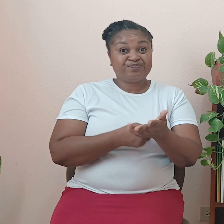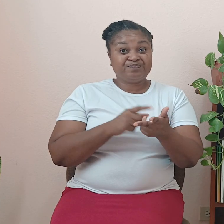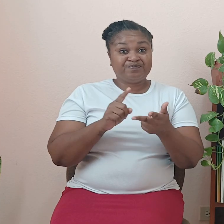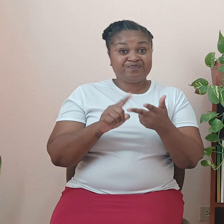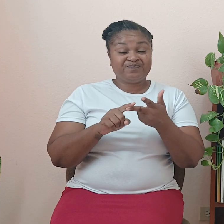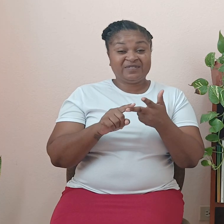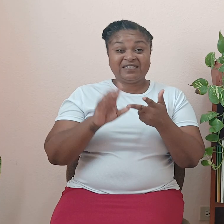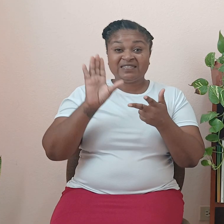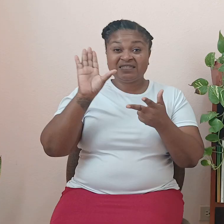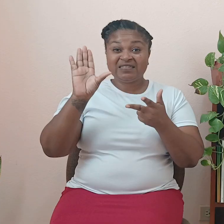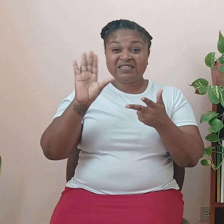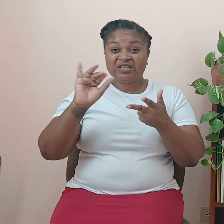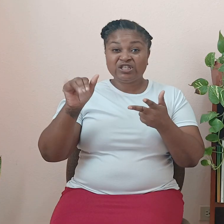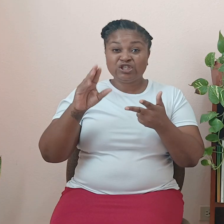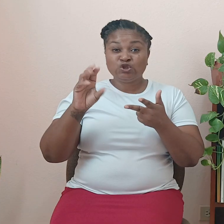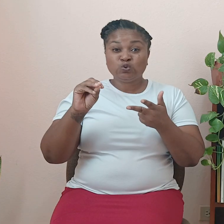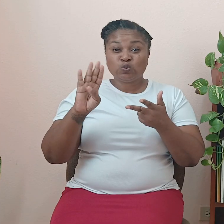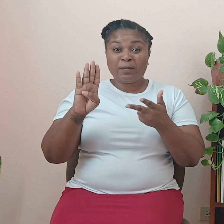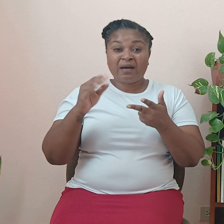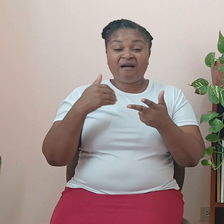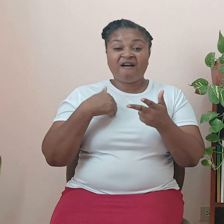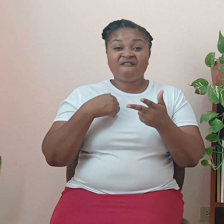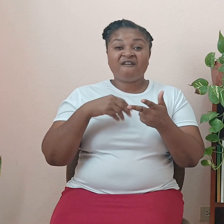C. 500 yoke.